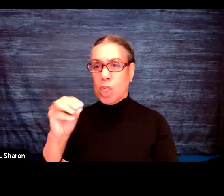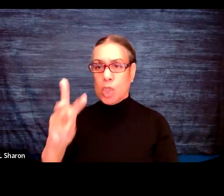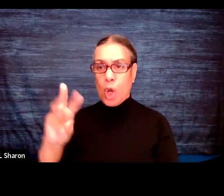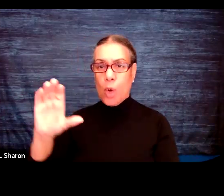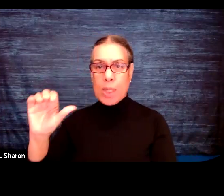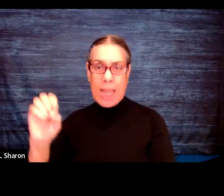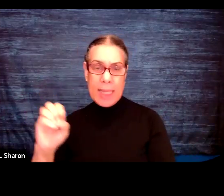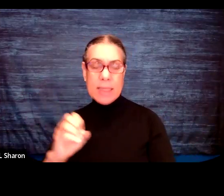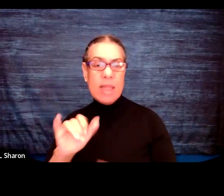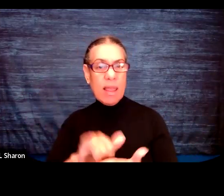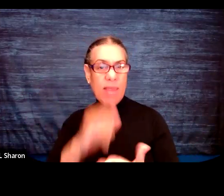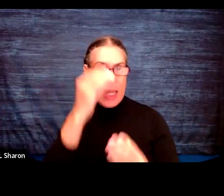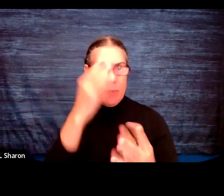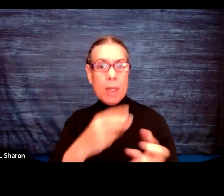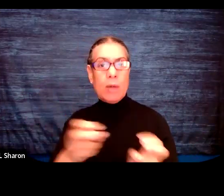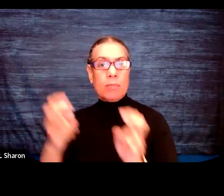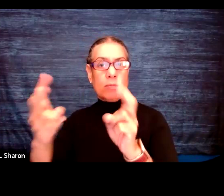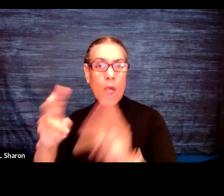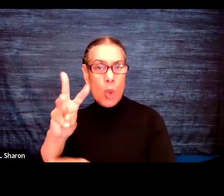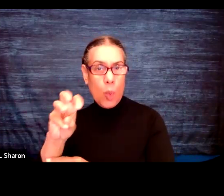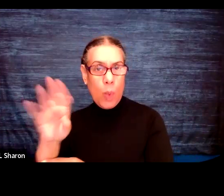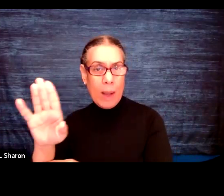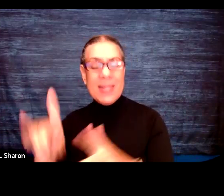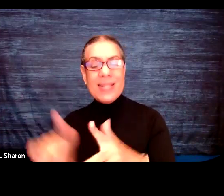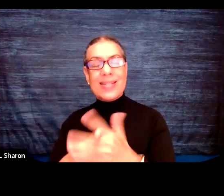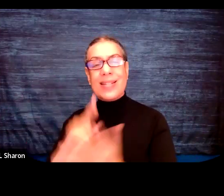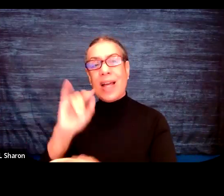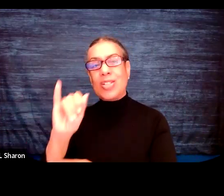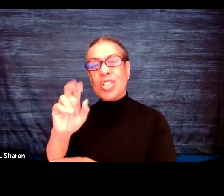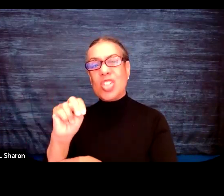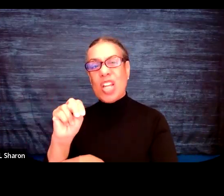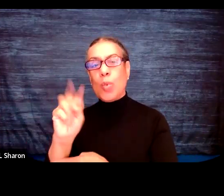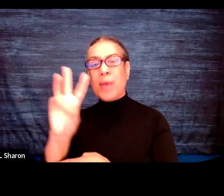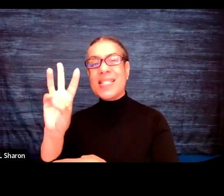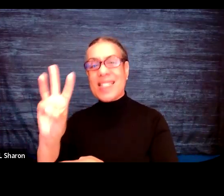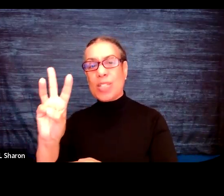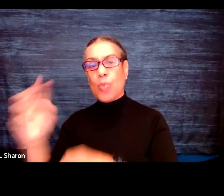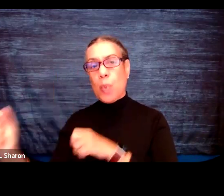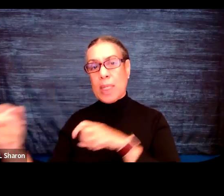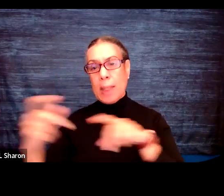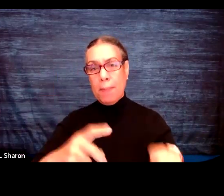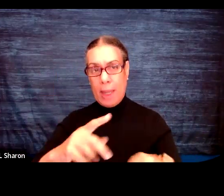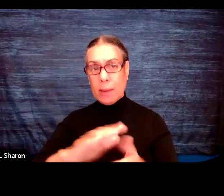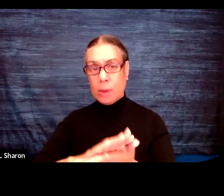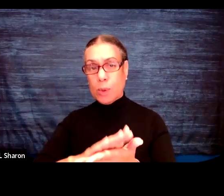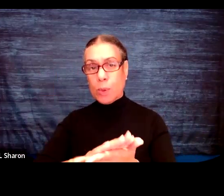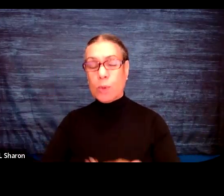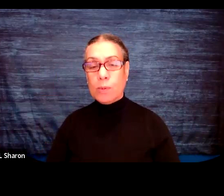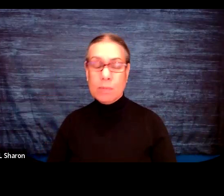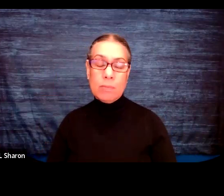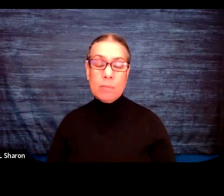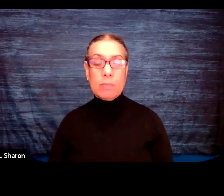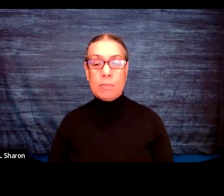our website. And it really starts that January 6th when we come back. That's the priority one.